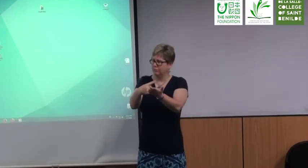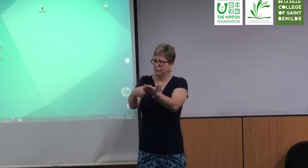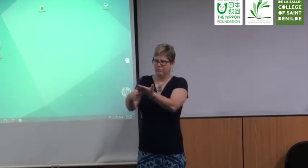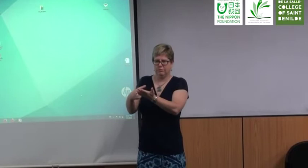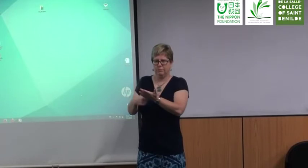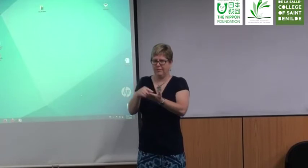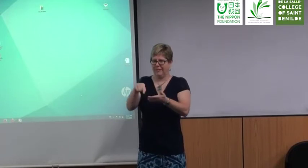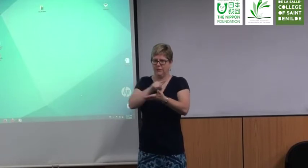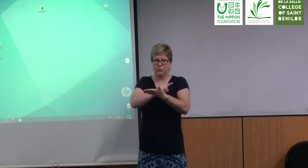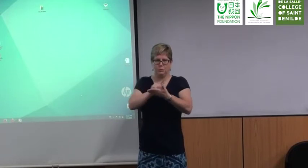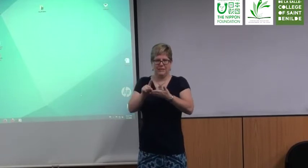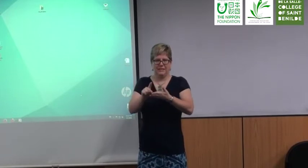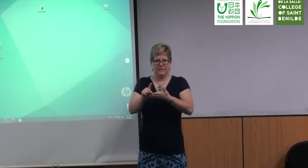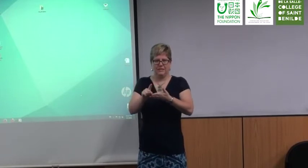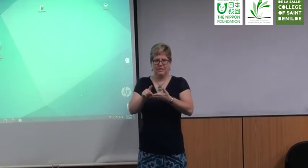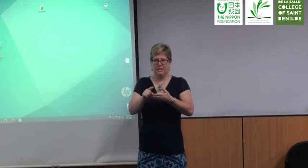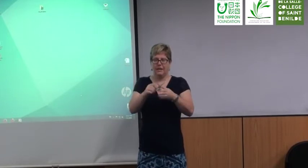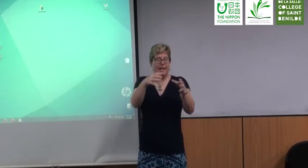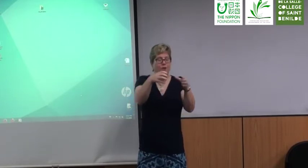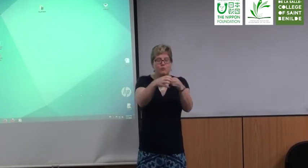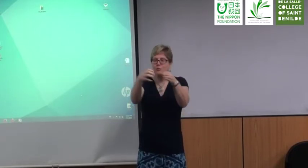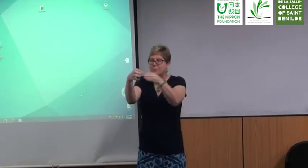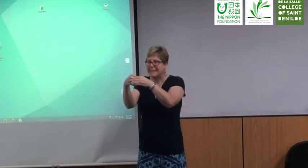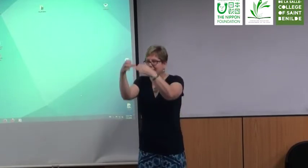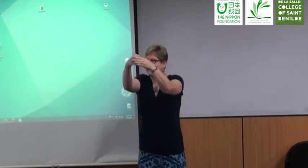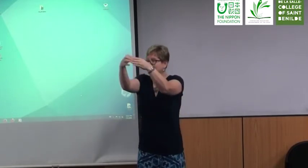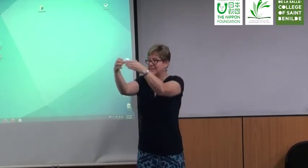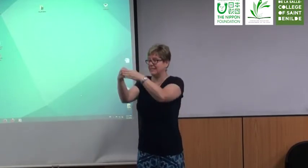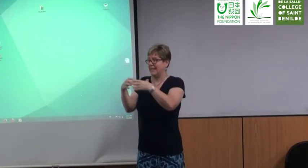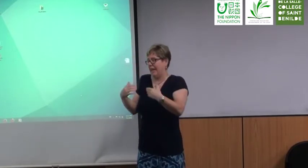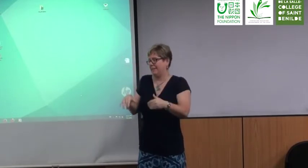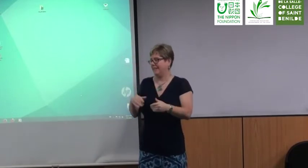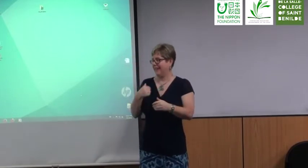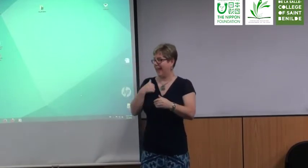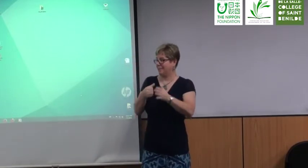done some great discussion this week.